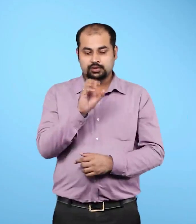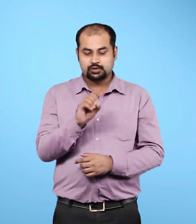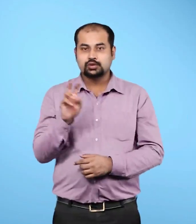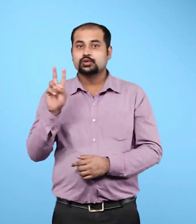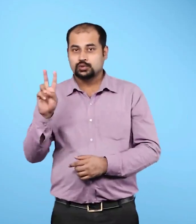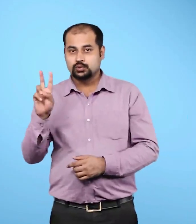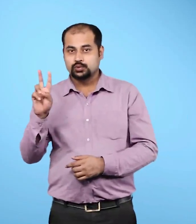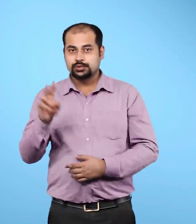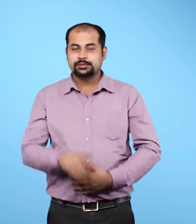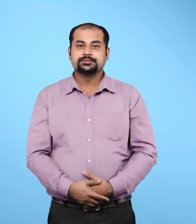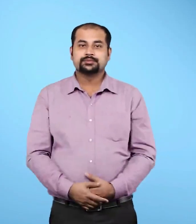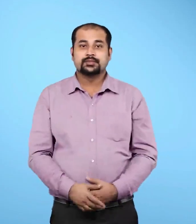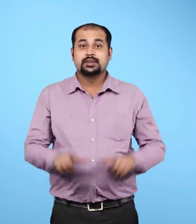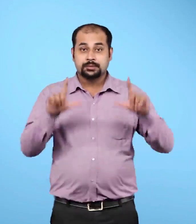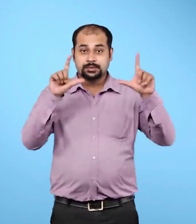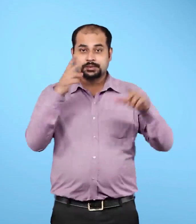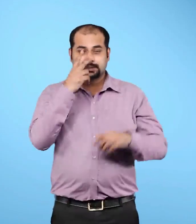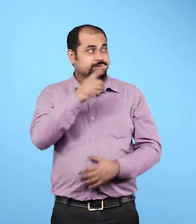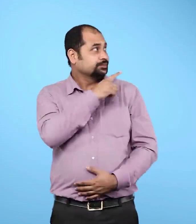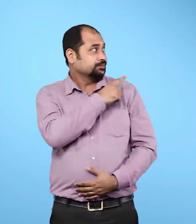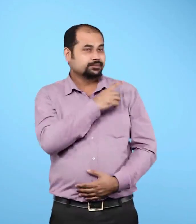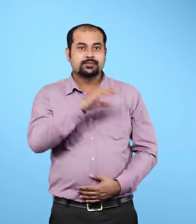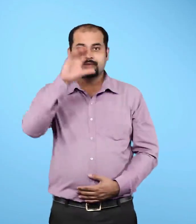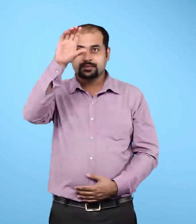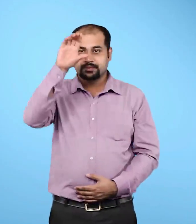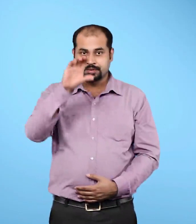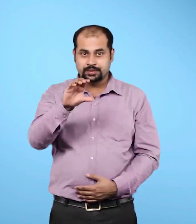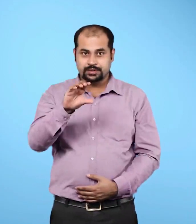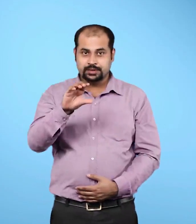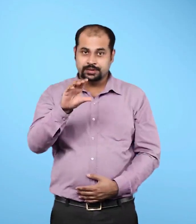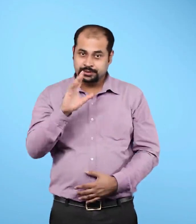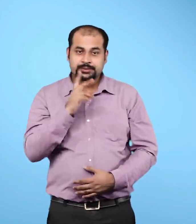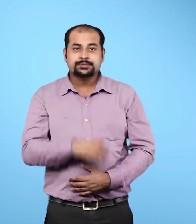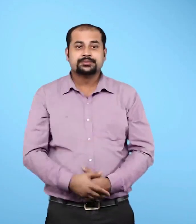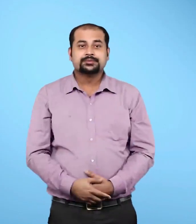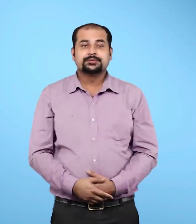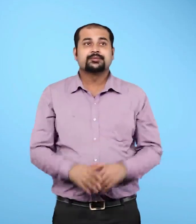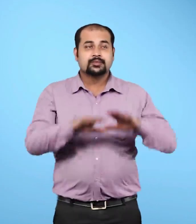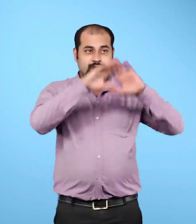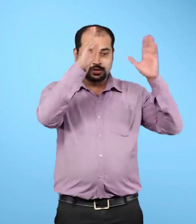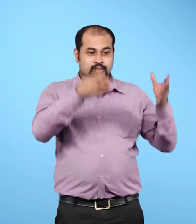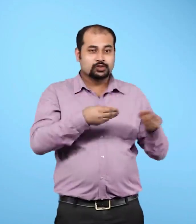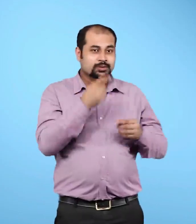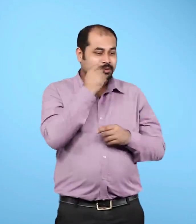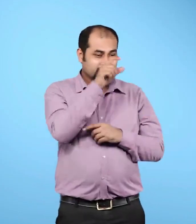102. This page has 3 pictures and conversation between the girl and